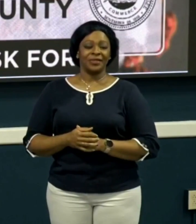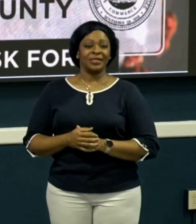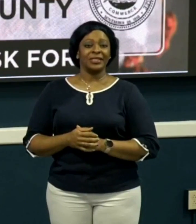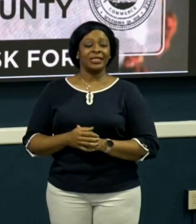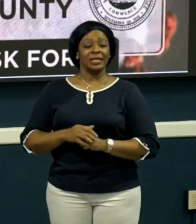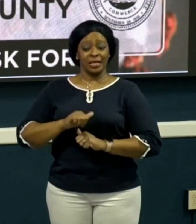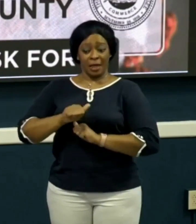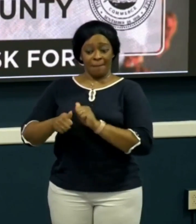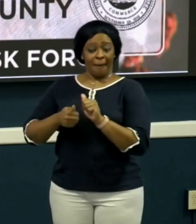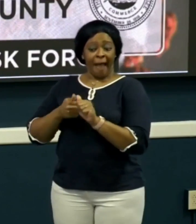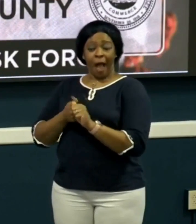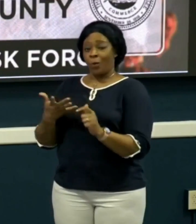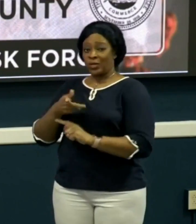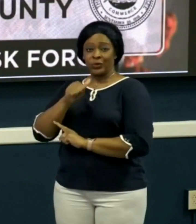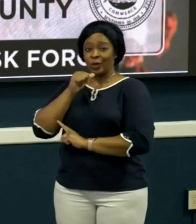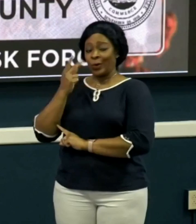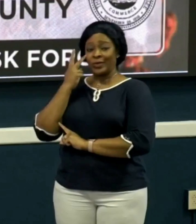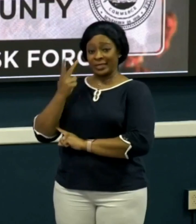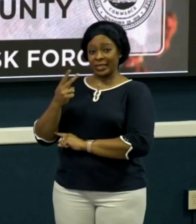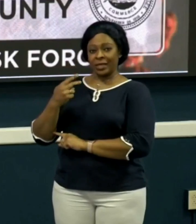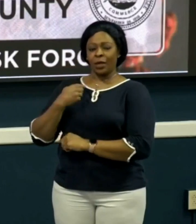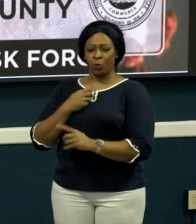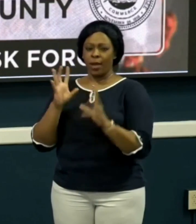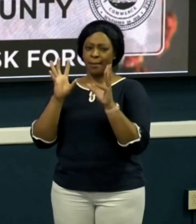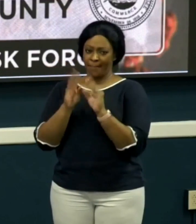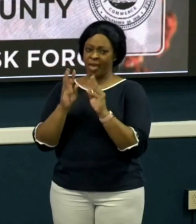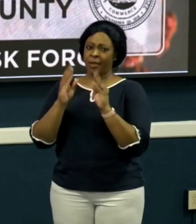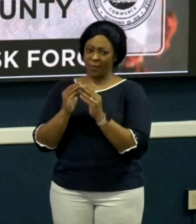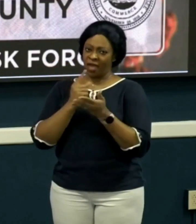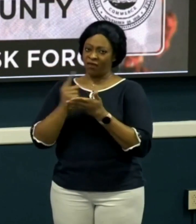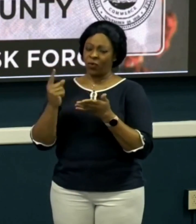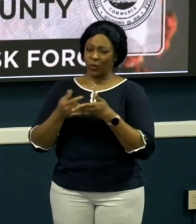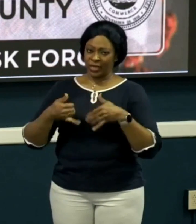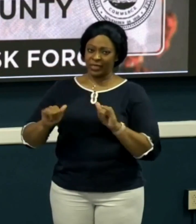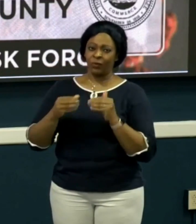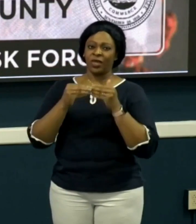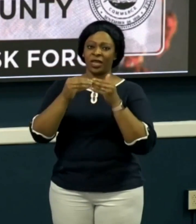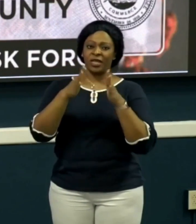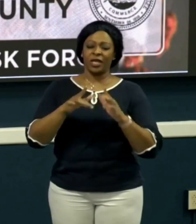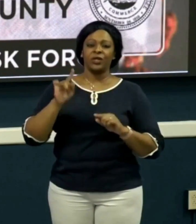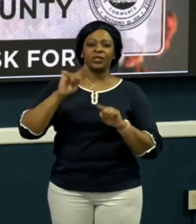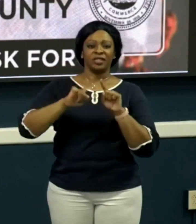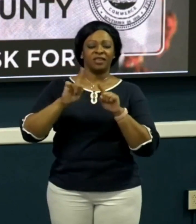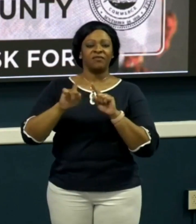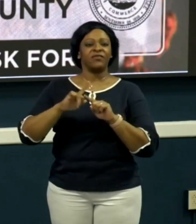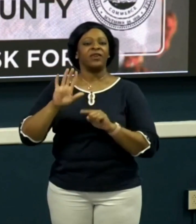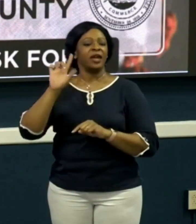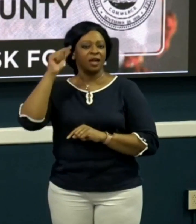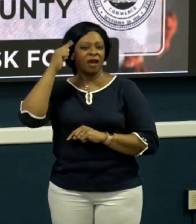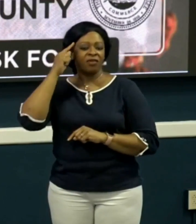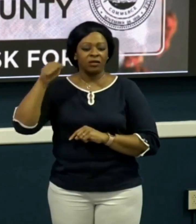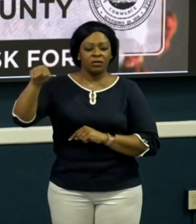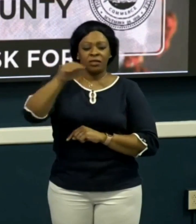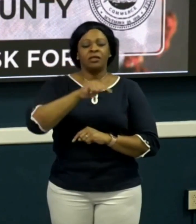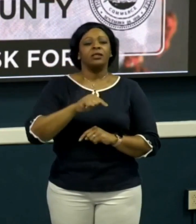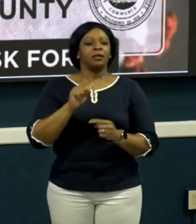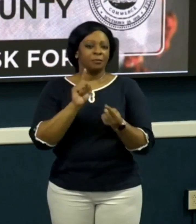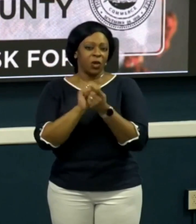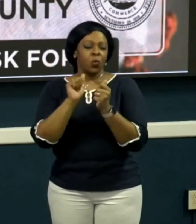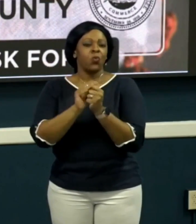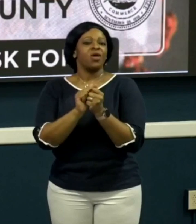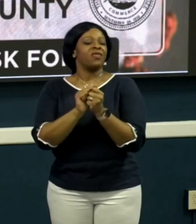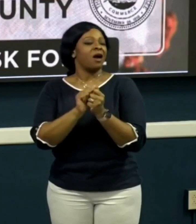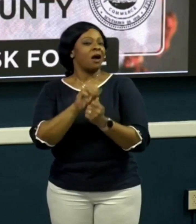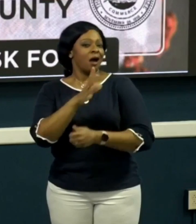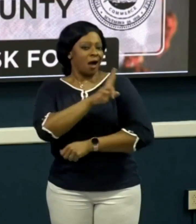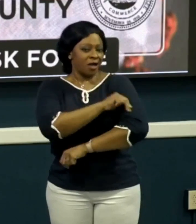behind the scenes, we have been meeting each and every week with all of the leaders of the municipalities, all of the hospitals, all of the